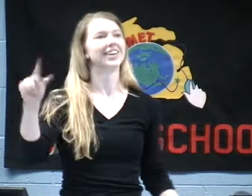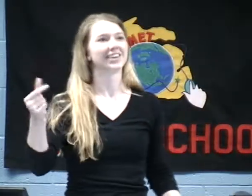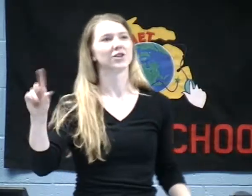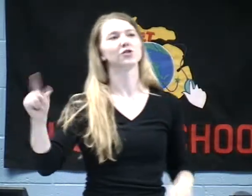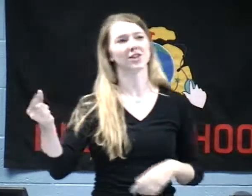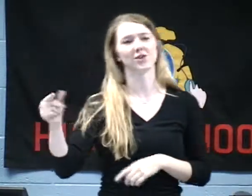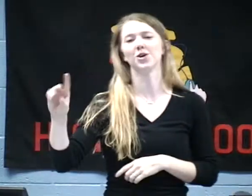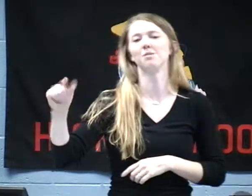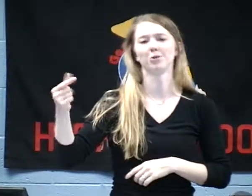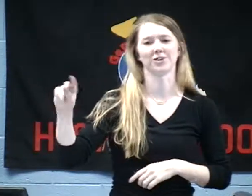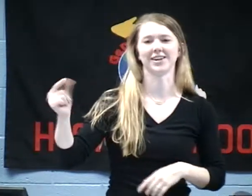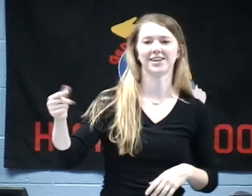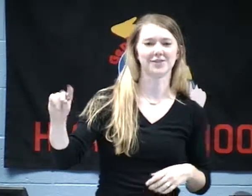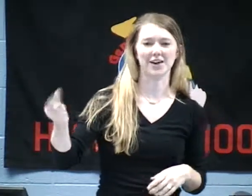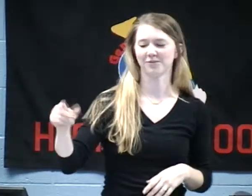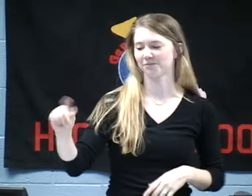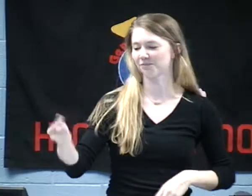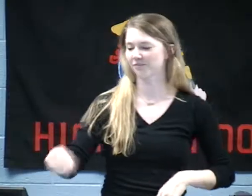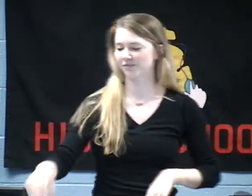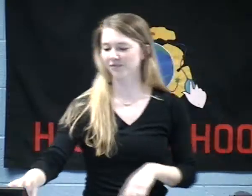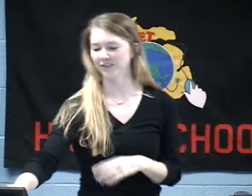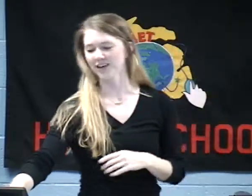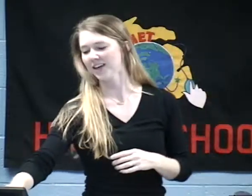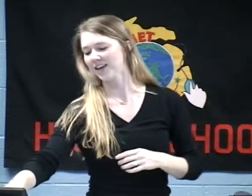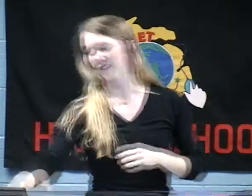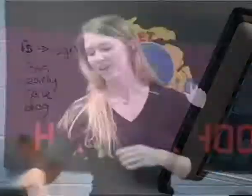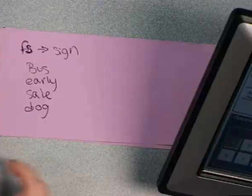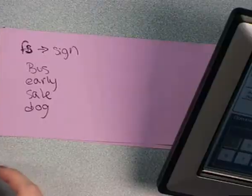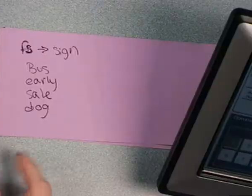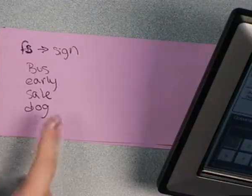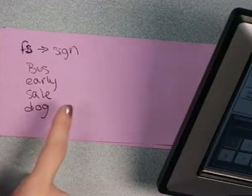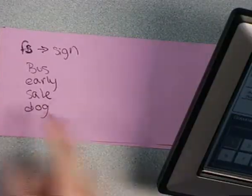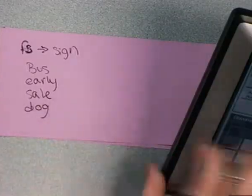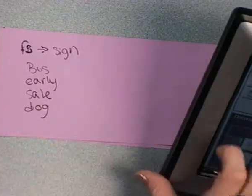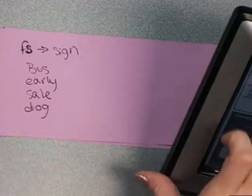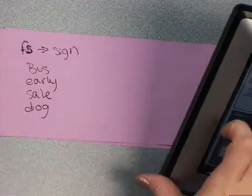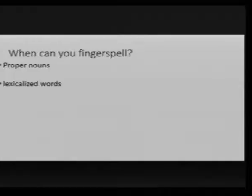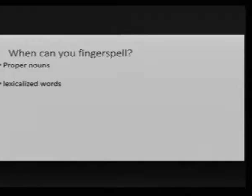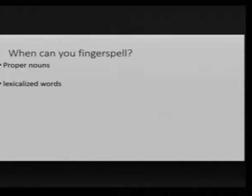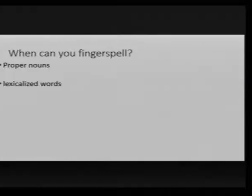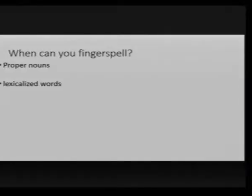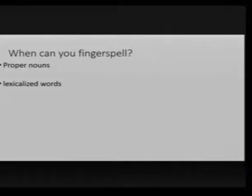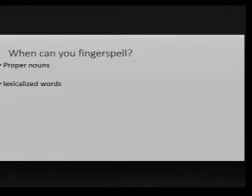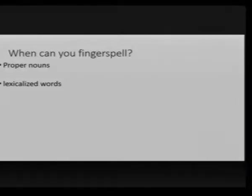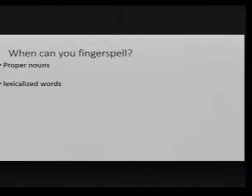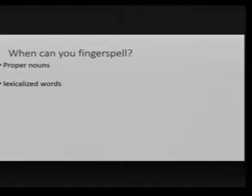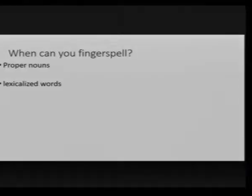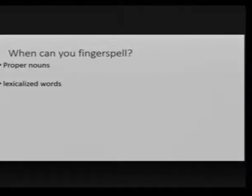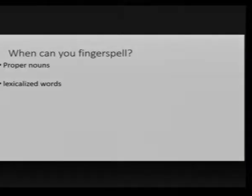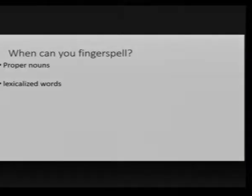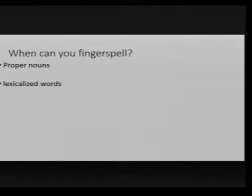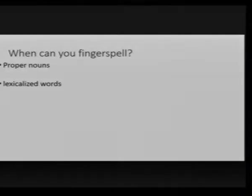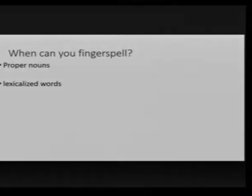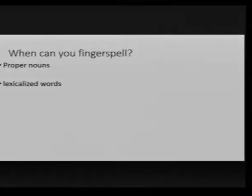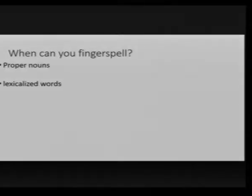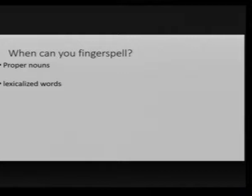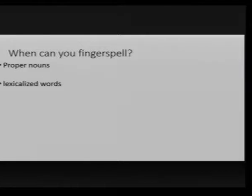So just do the motion, that's fine. Okay? So a lexicalized sign is something